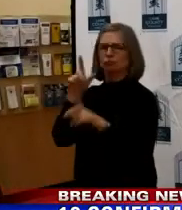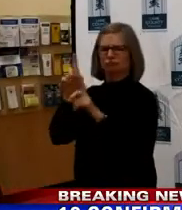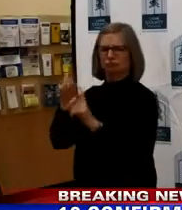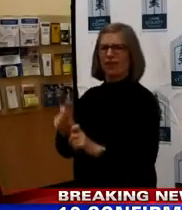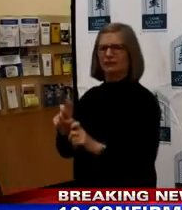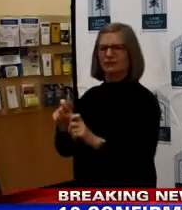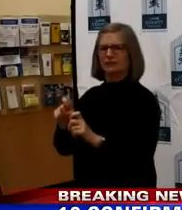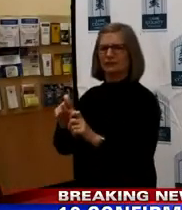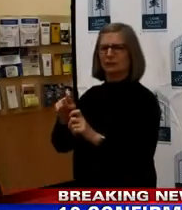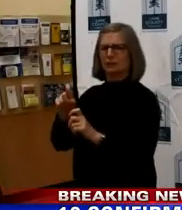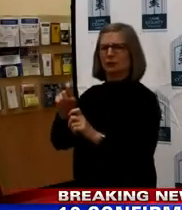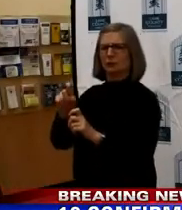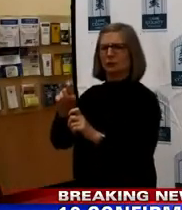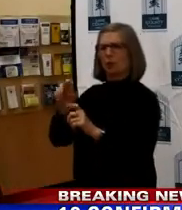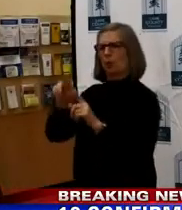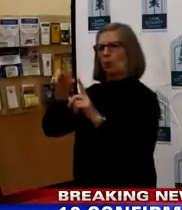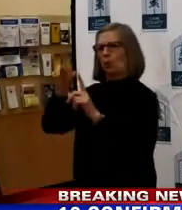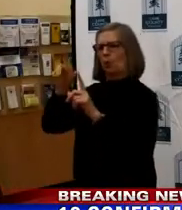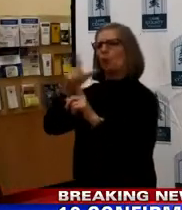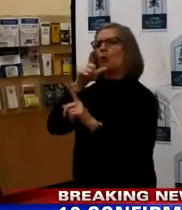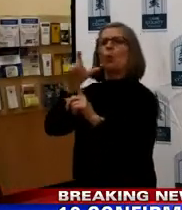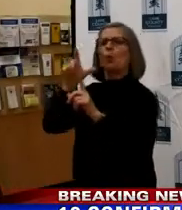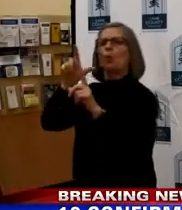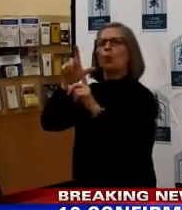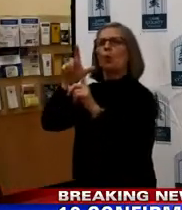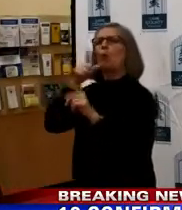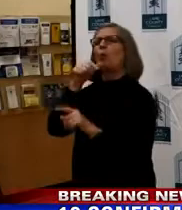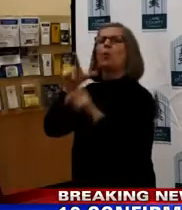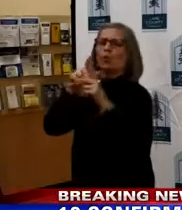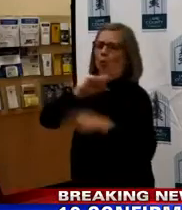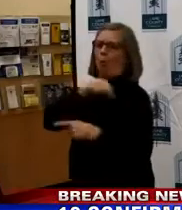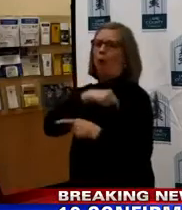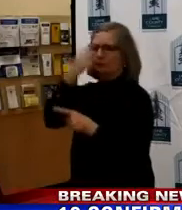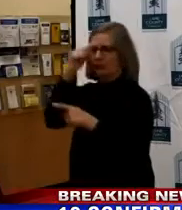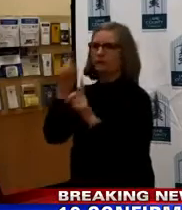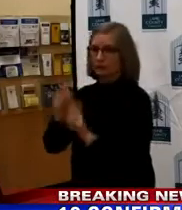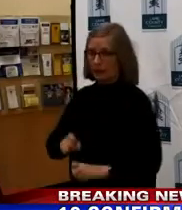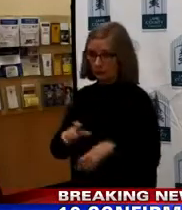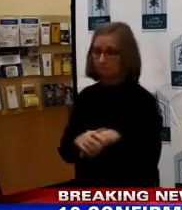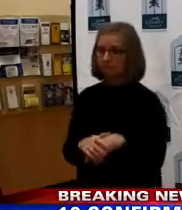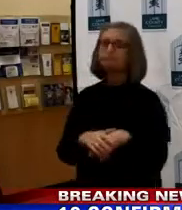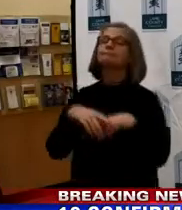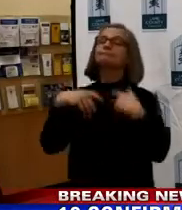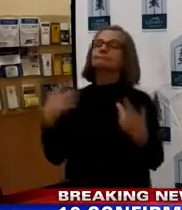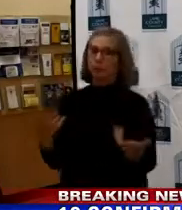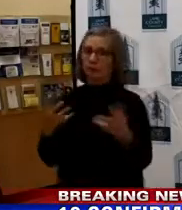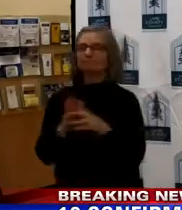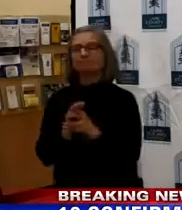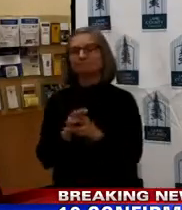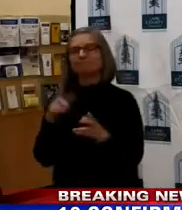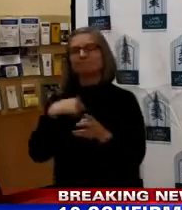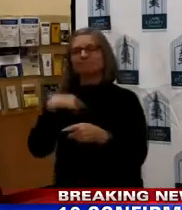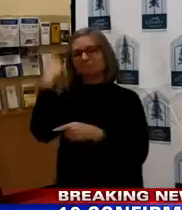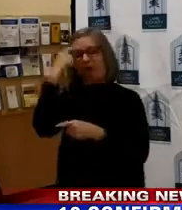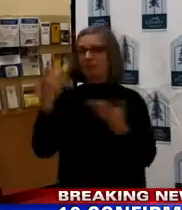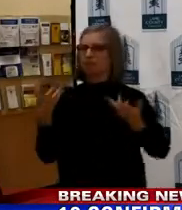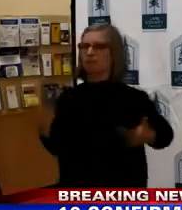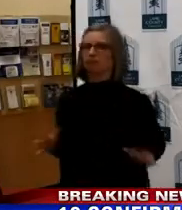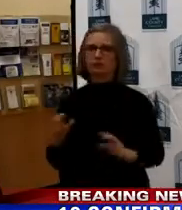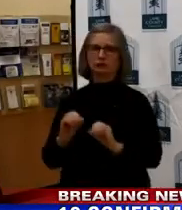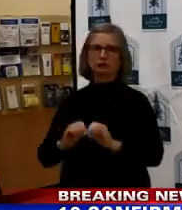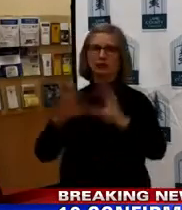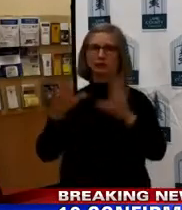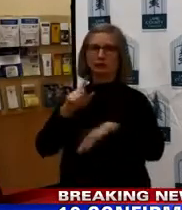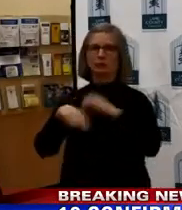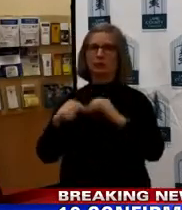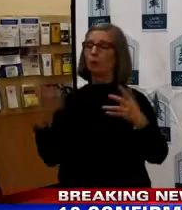So we have made it pretty clear, I think, what we do know. And so that is not a full picture. And we have to be honest about that